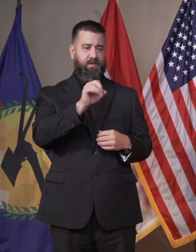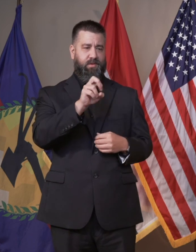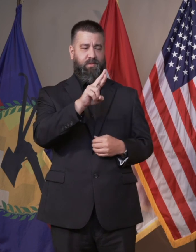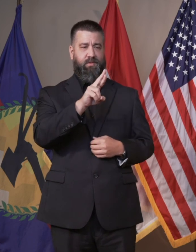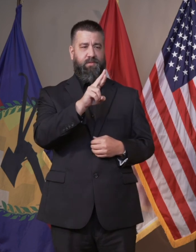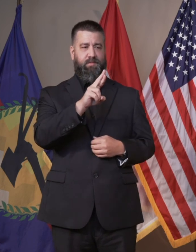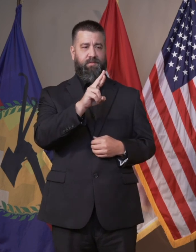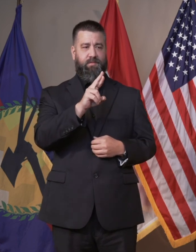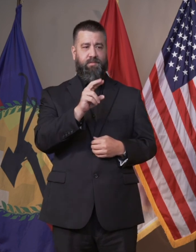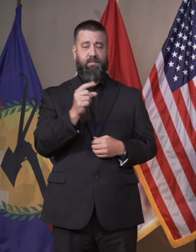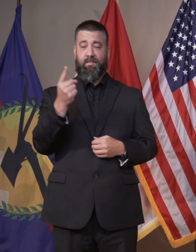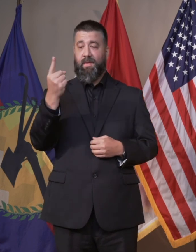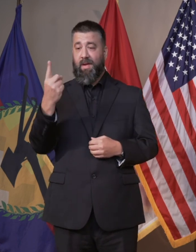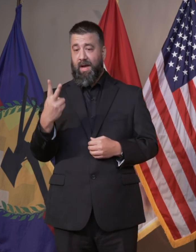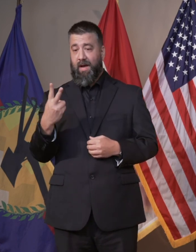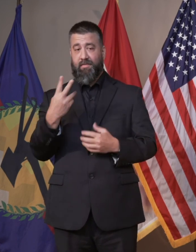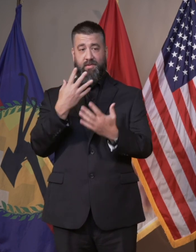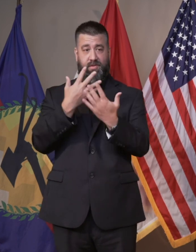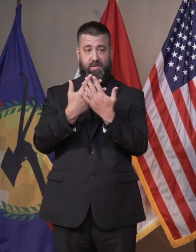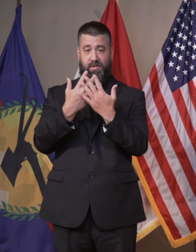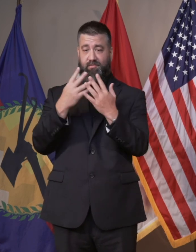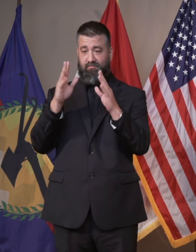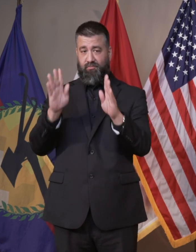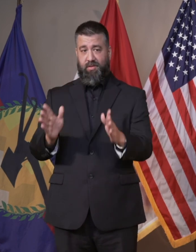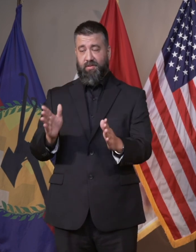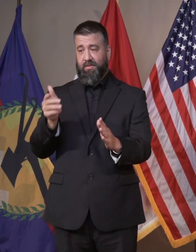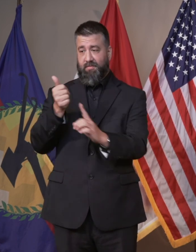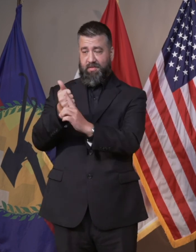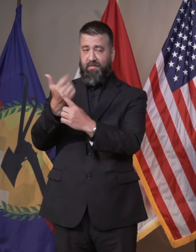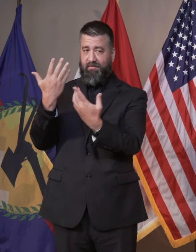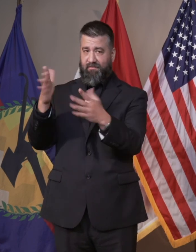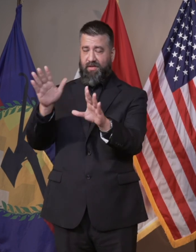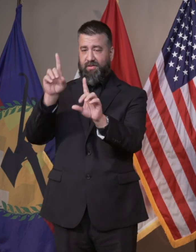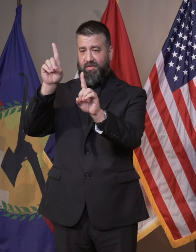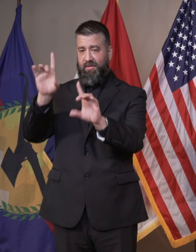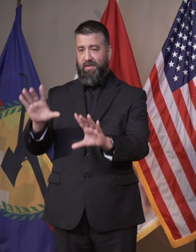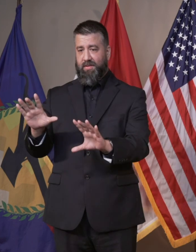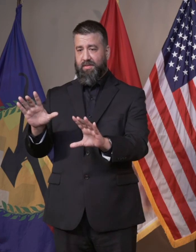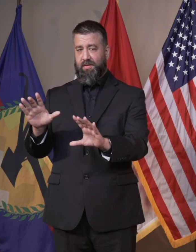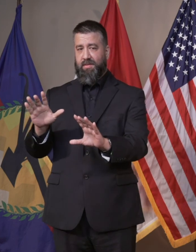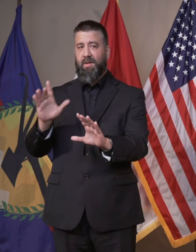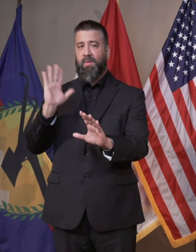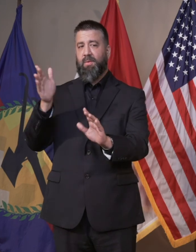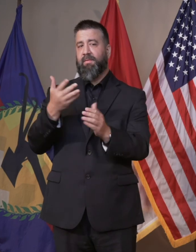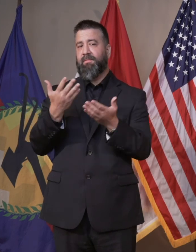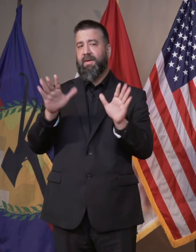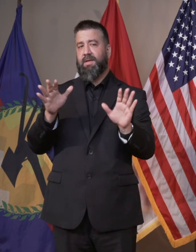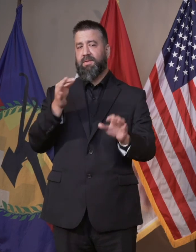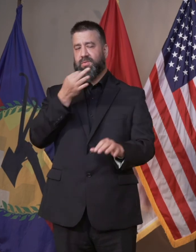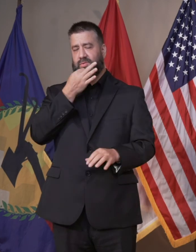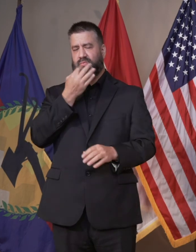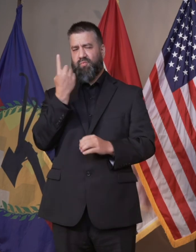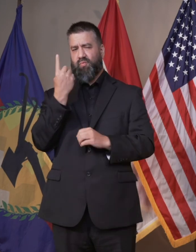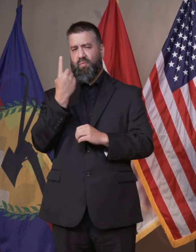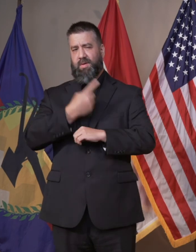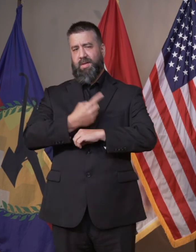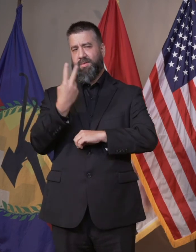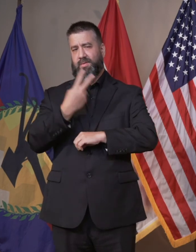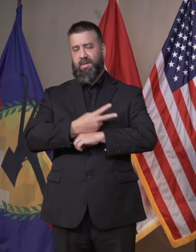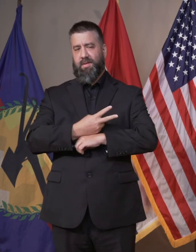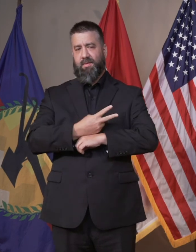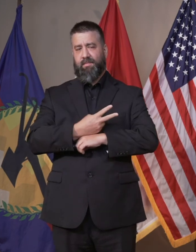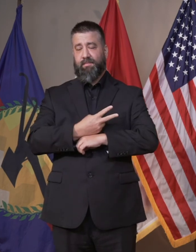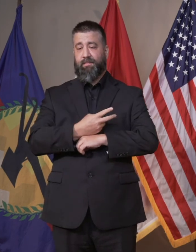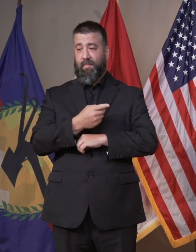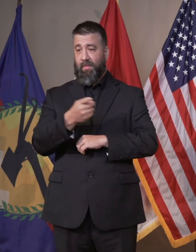jail and employees have been tested, and we'll work through the other half in the next day or 2. And the ones who are